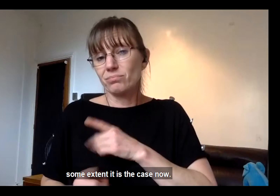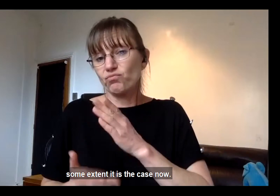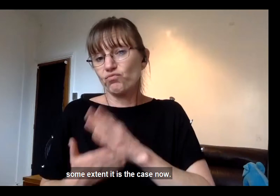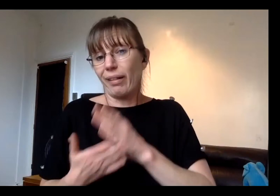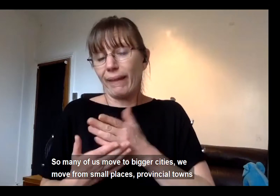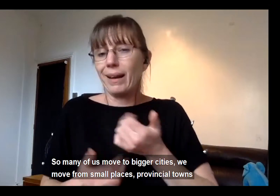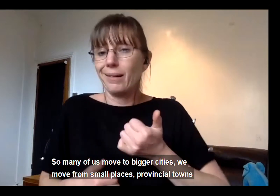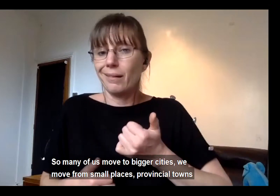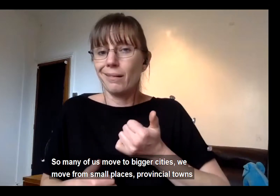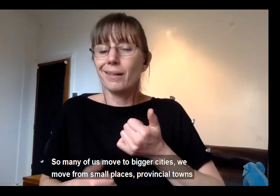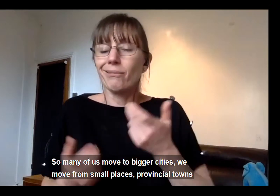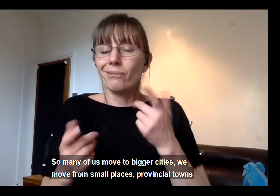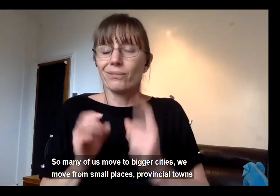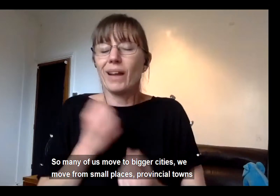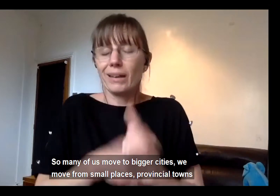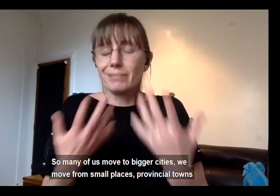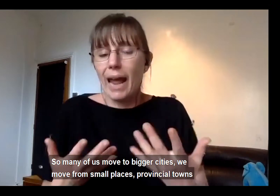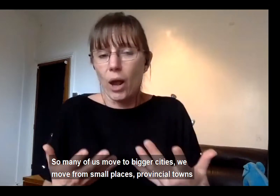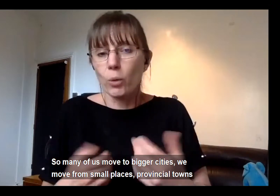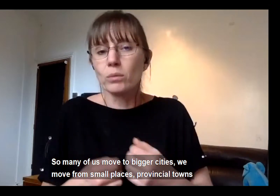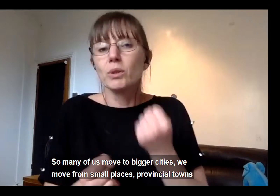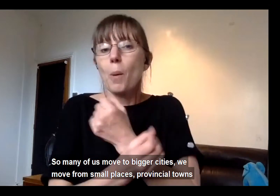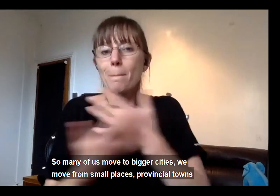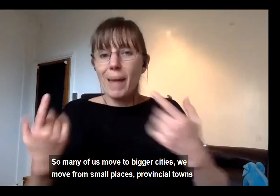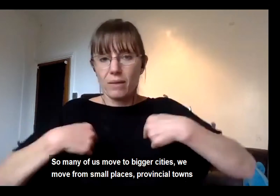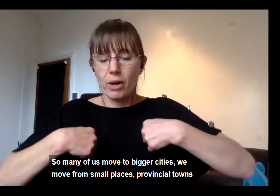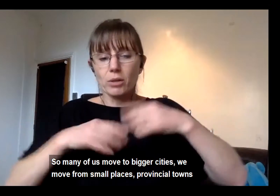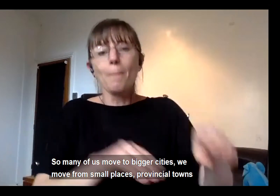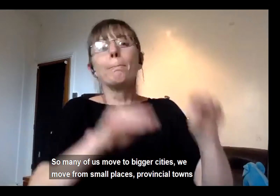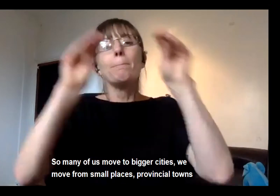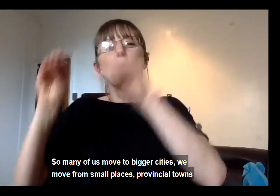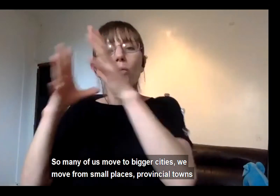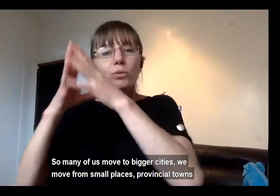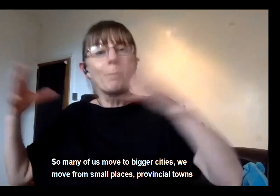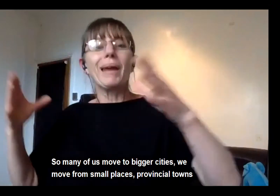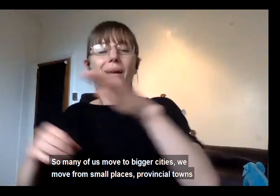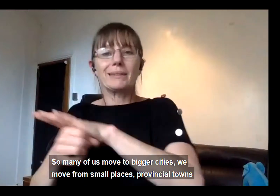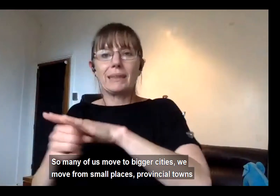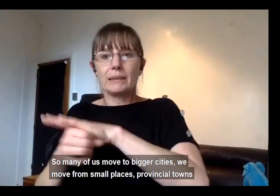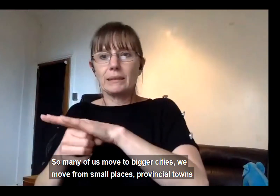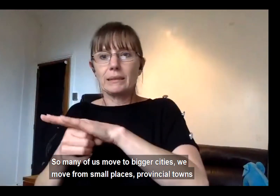now. So many of us move to bigger cities. We move from